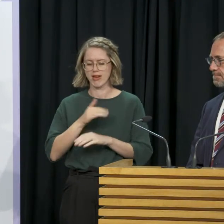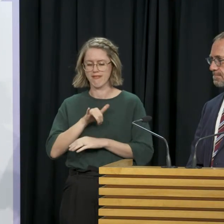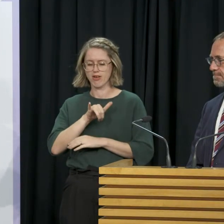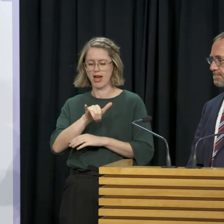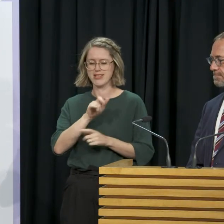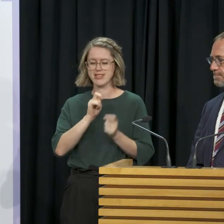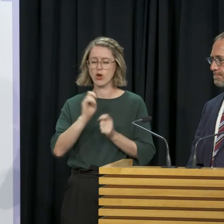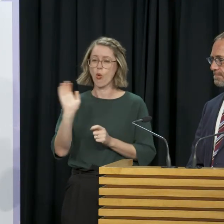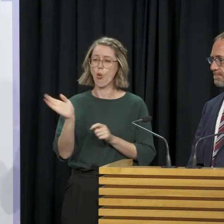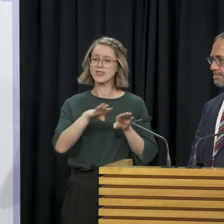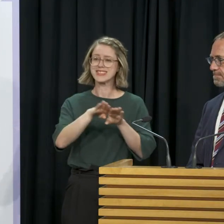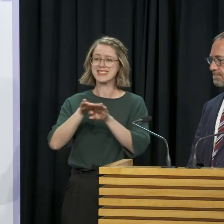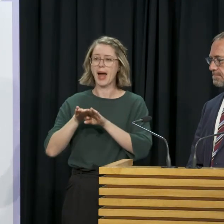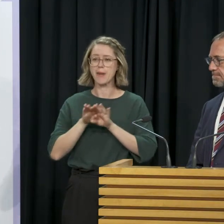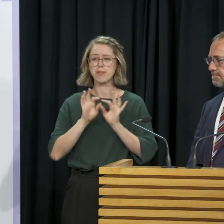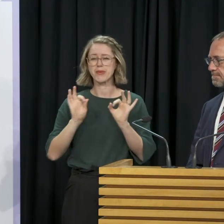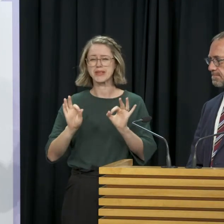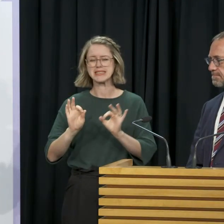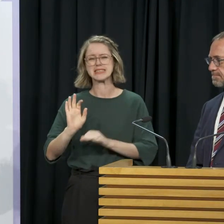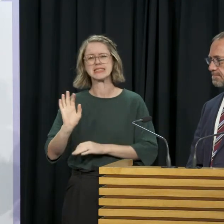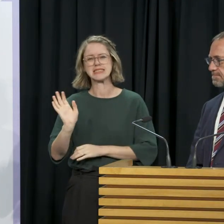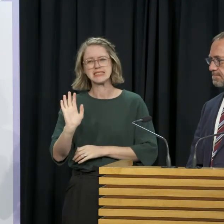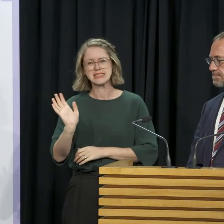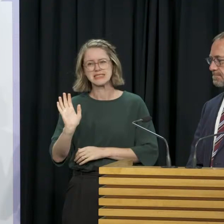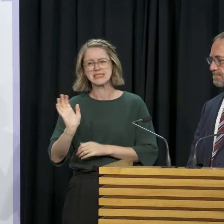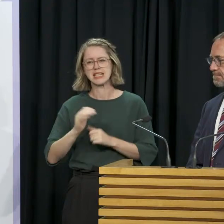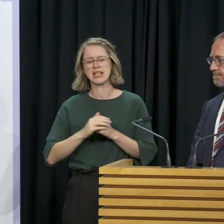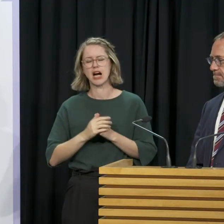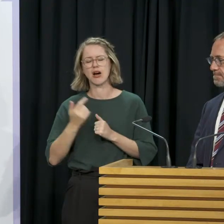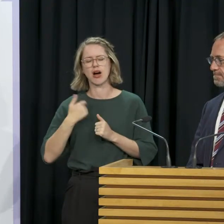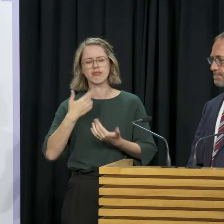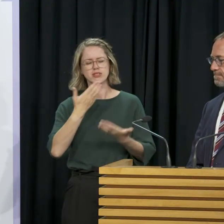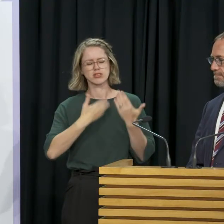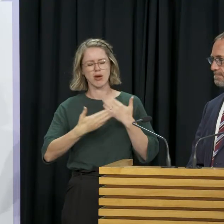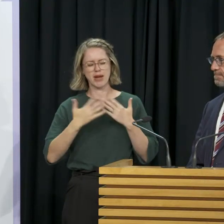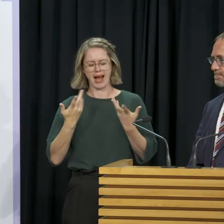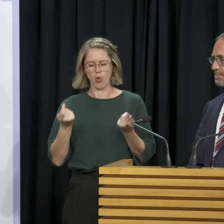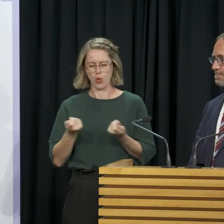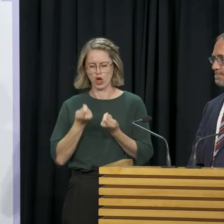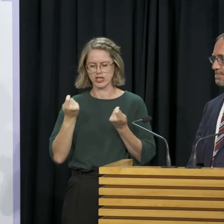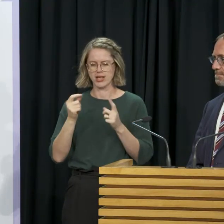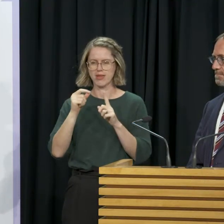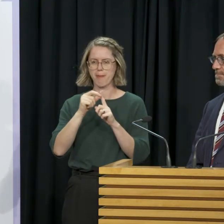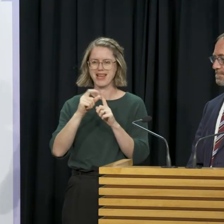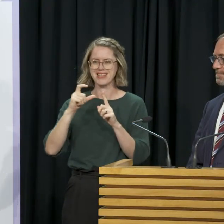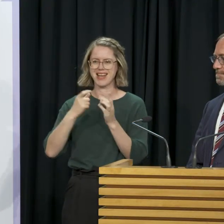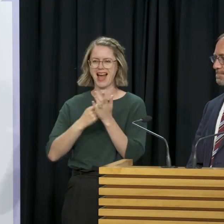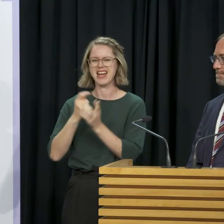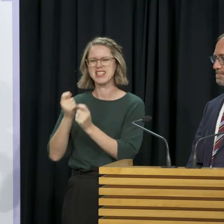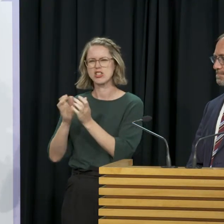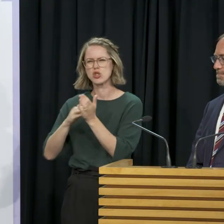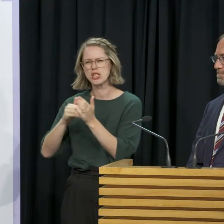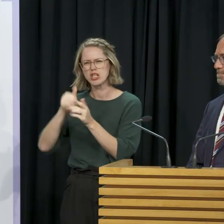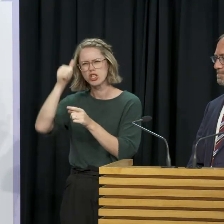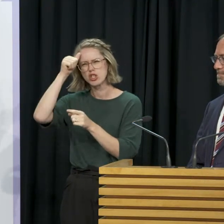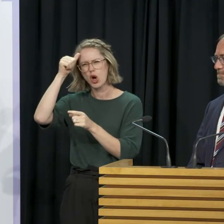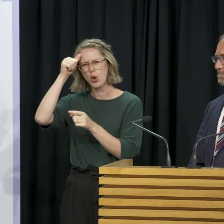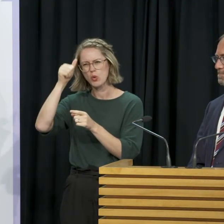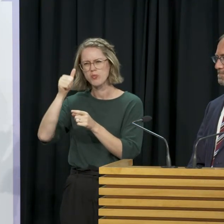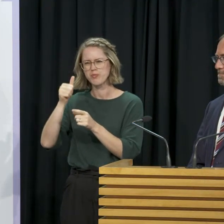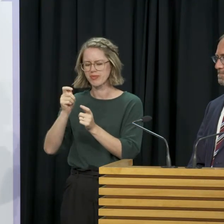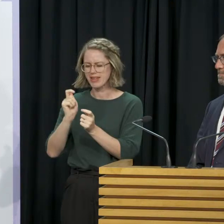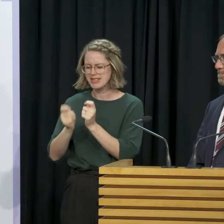same. So, as it's been described to me, the way that we run our PCR tests in New Zealand is that we will run a